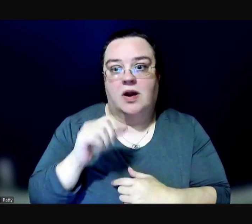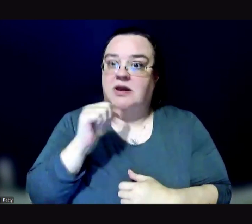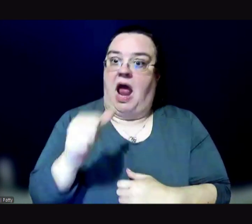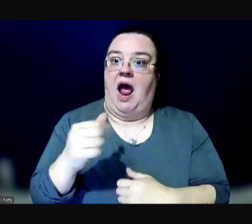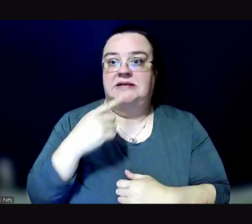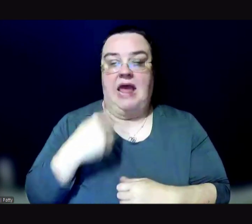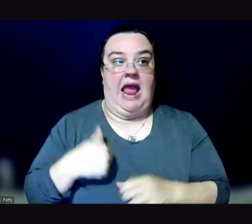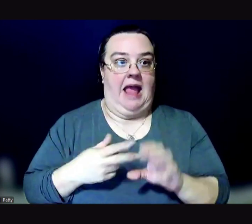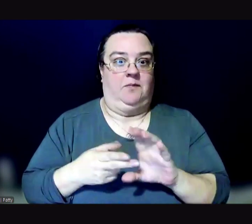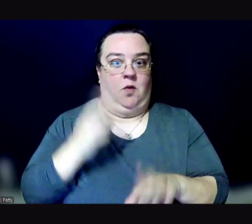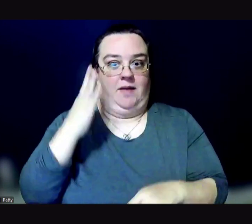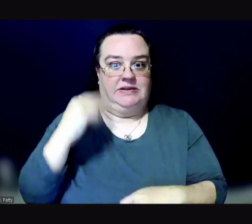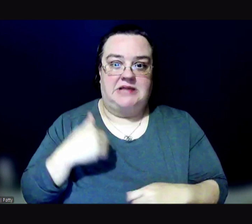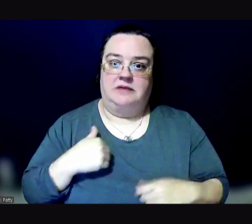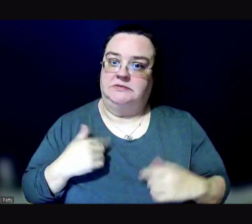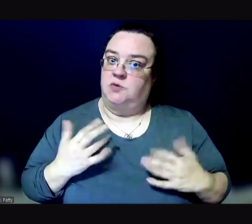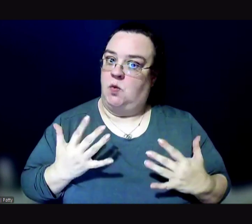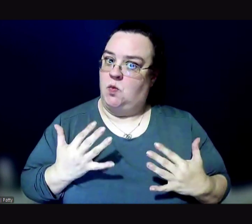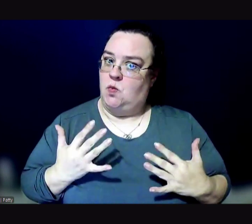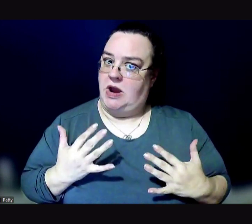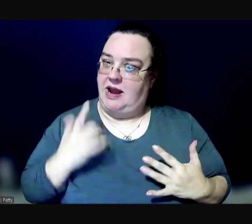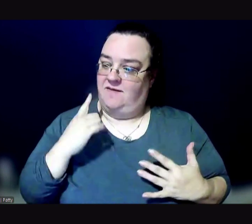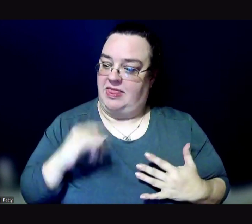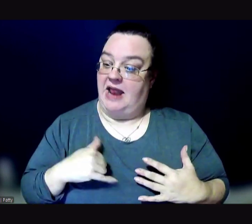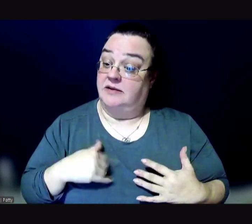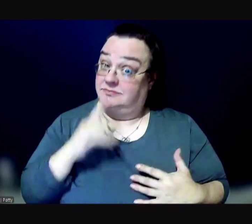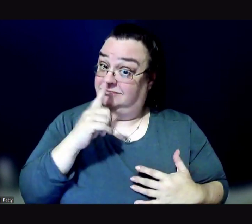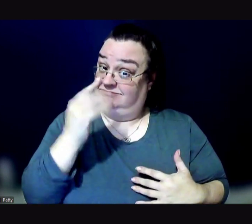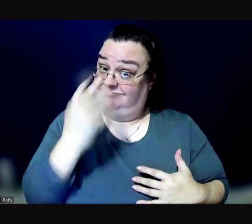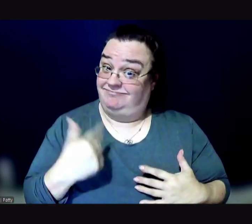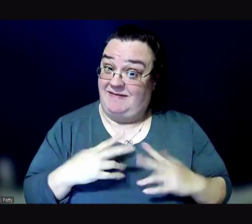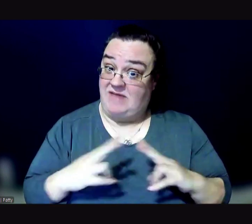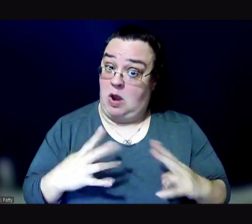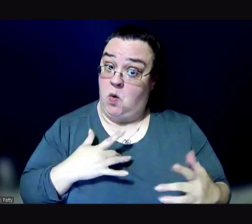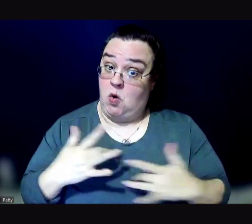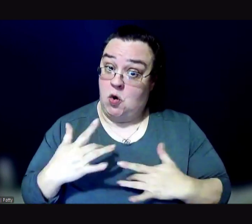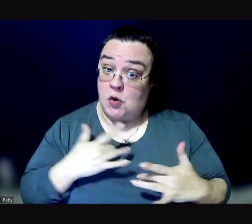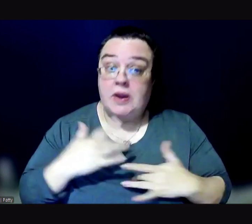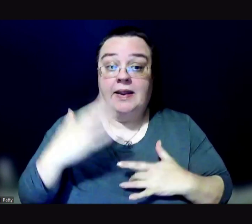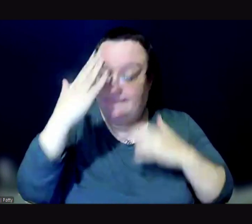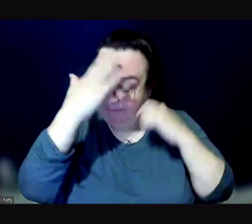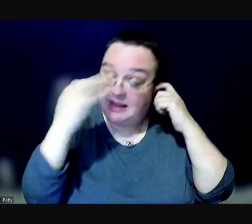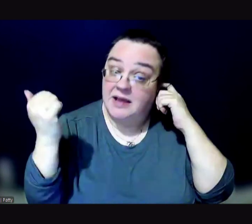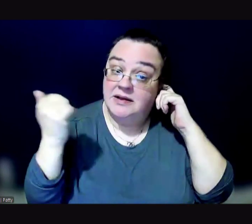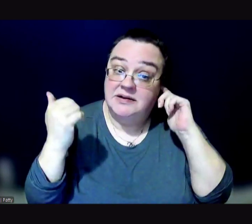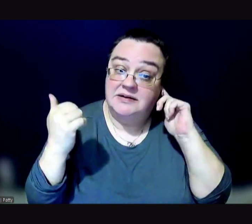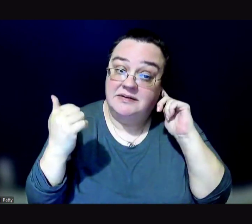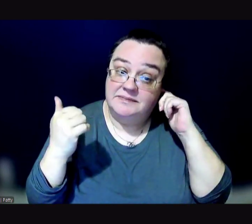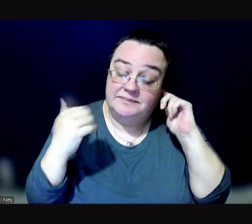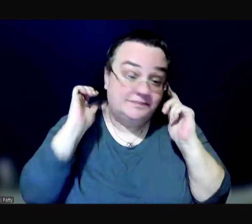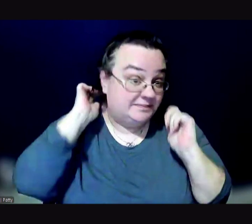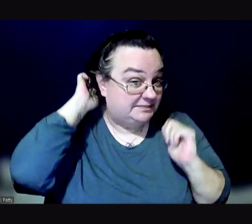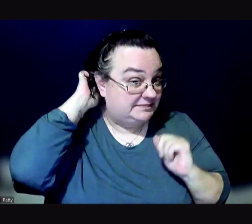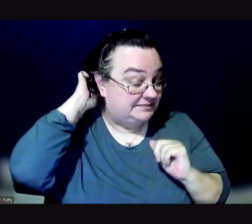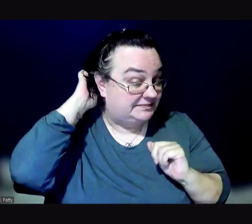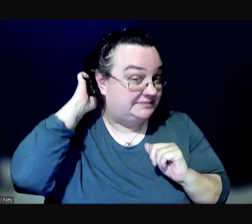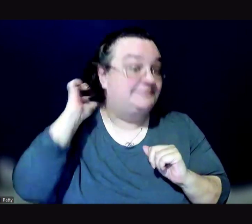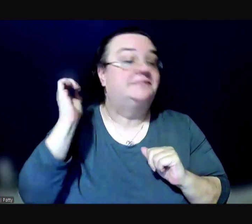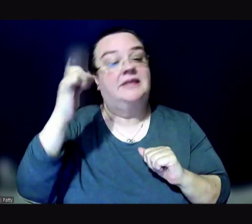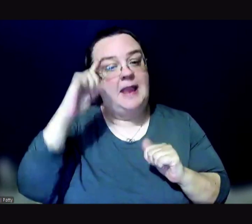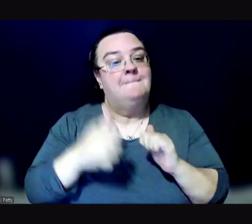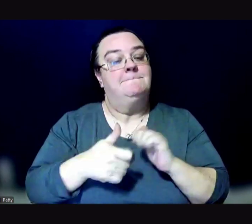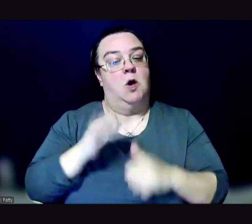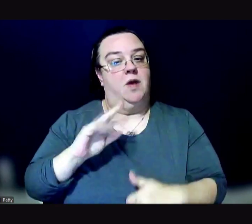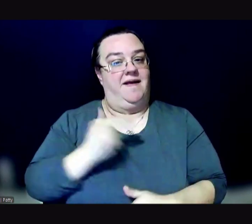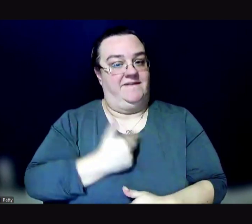was bracing myself and I was very worried, just because I think most of us felt the amount of